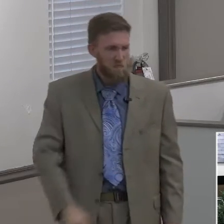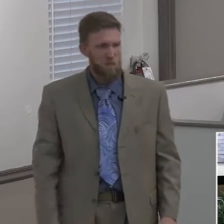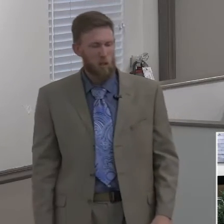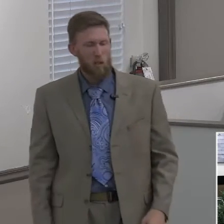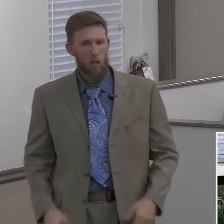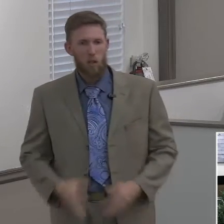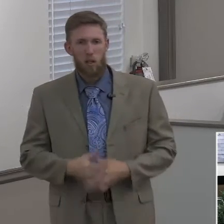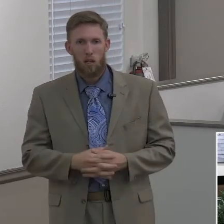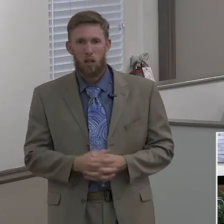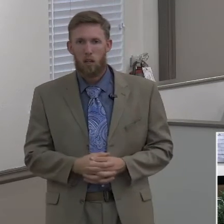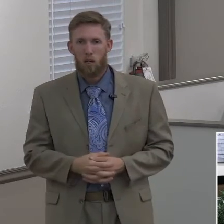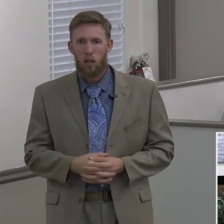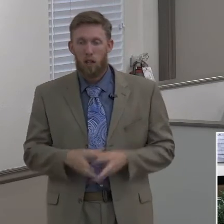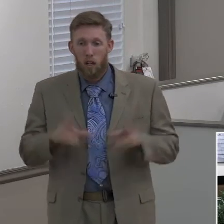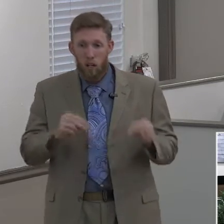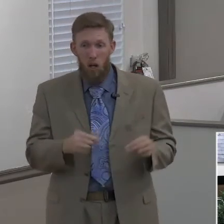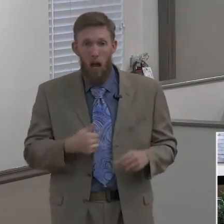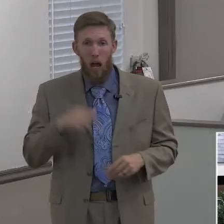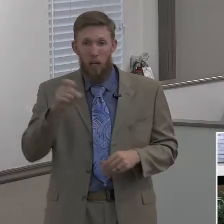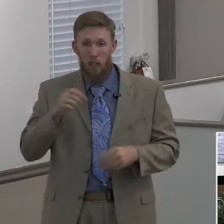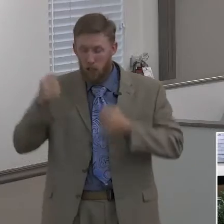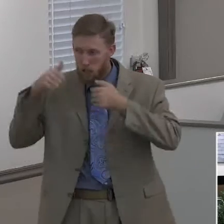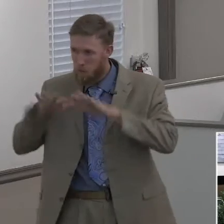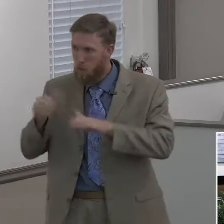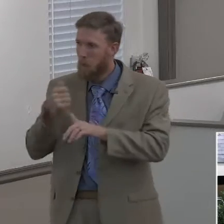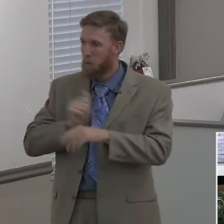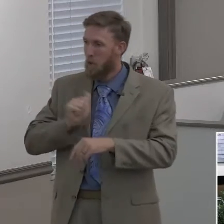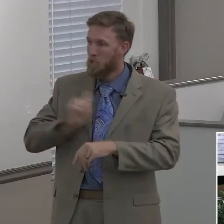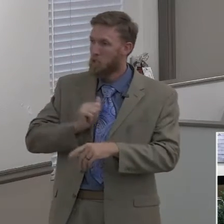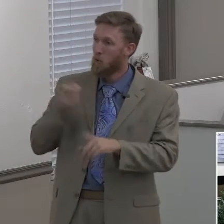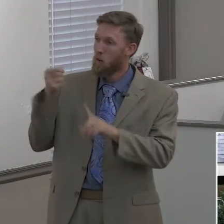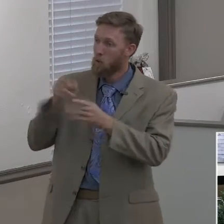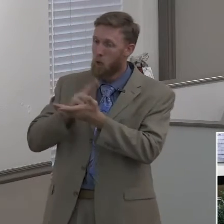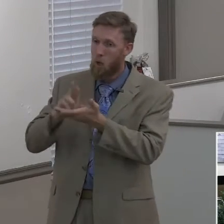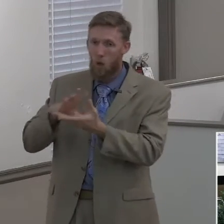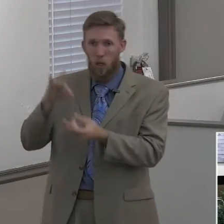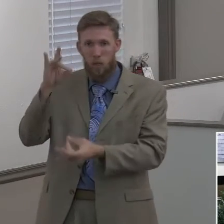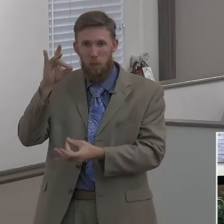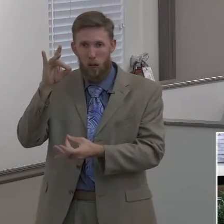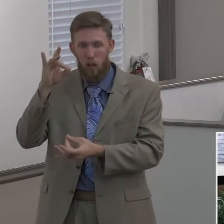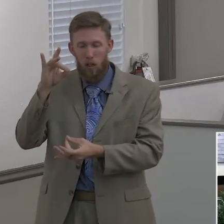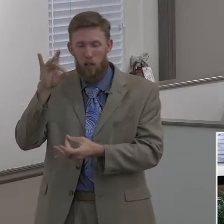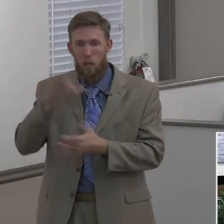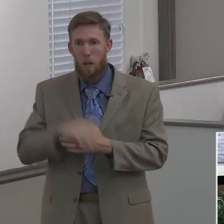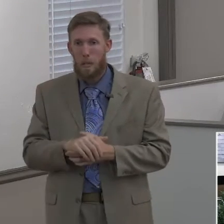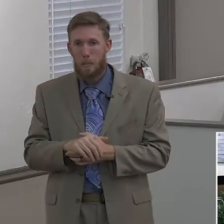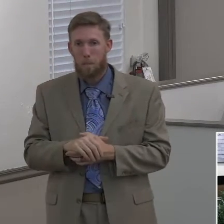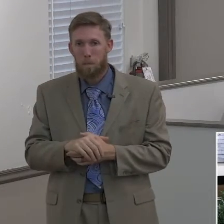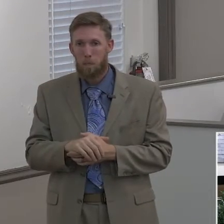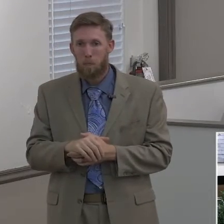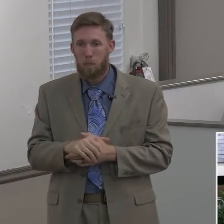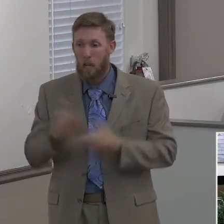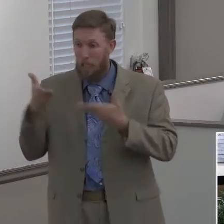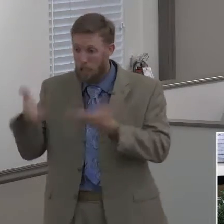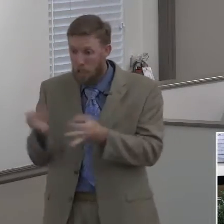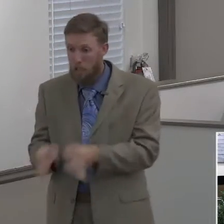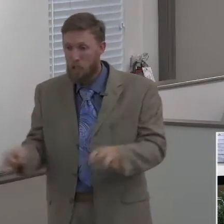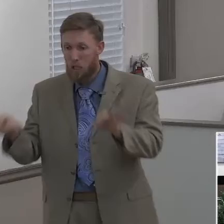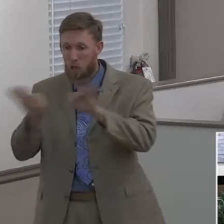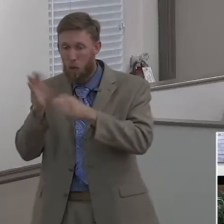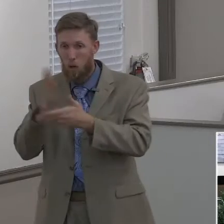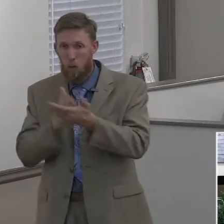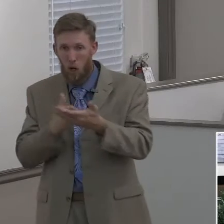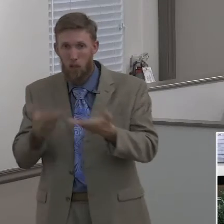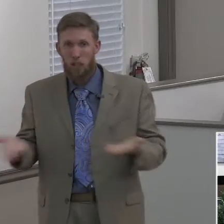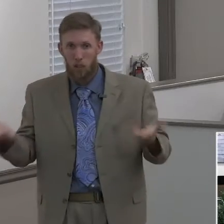critical spirit. I have to understand that I have to submit myself to the Holy Spirit, who is the big